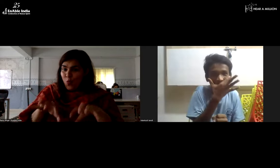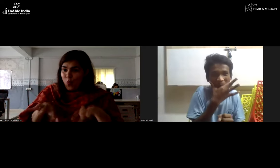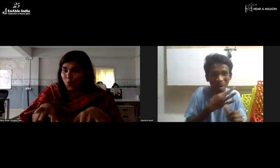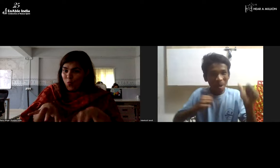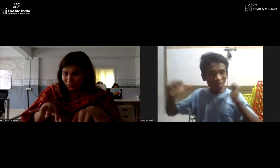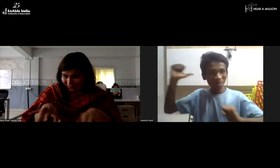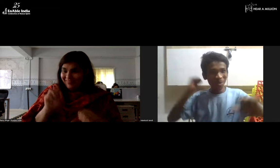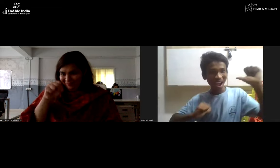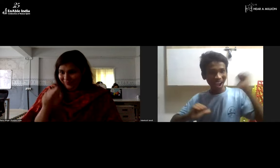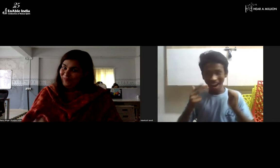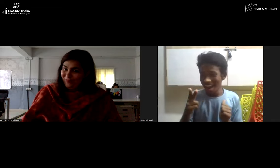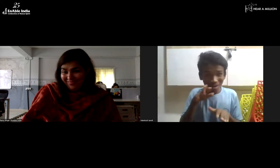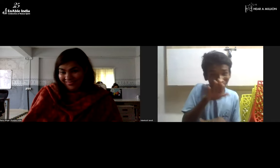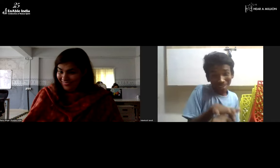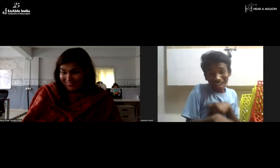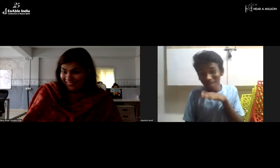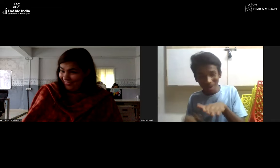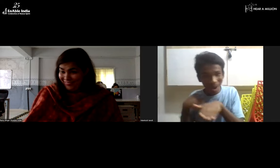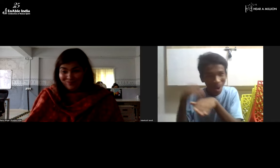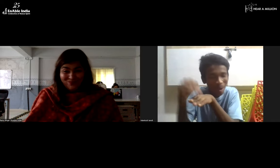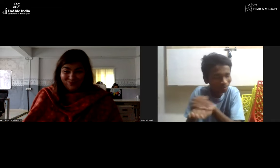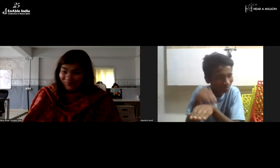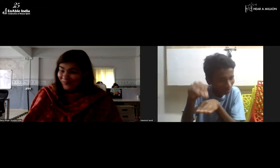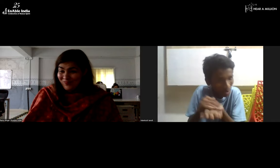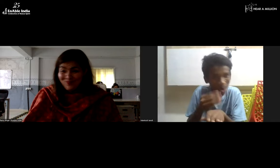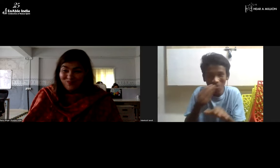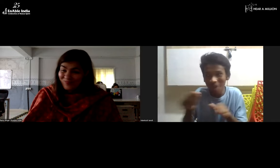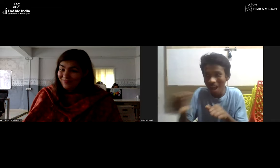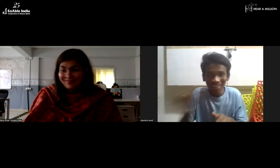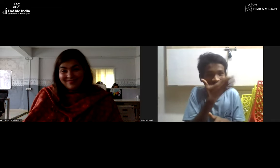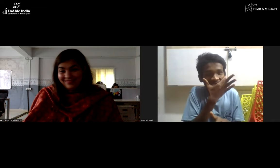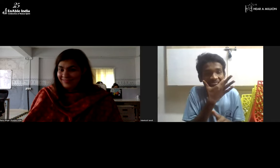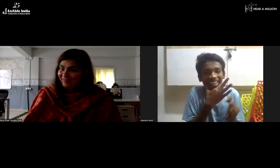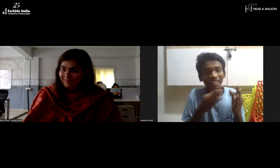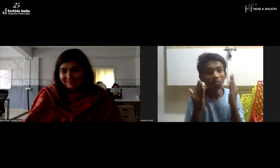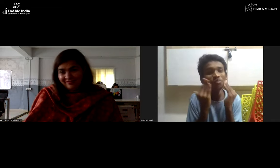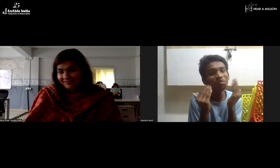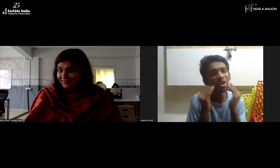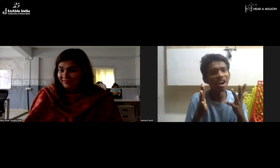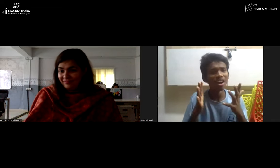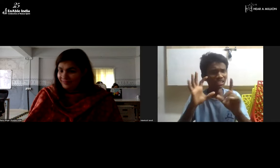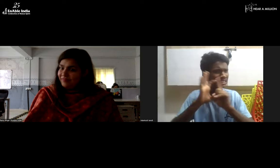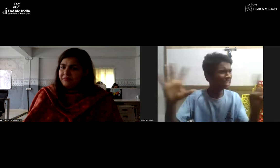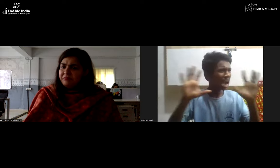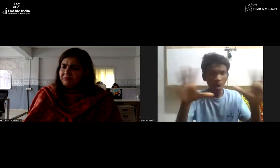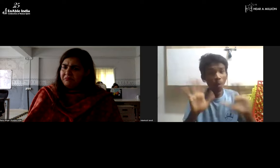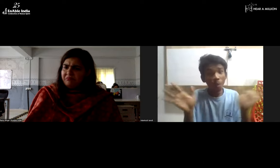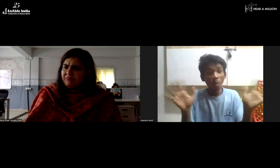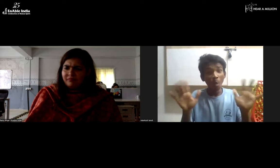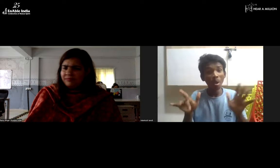bird, so which animal would you choose to become and why? Can you ask the question again?